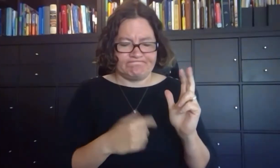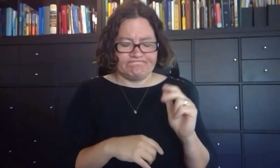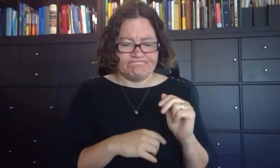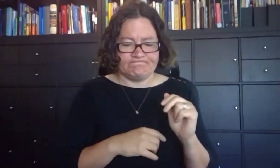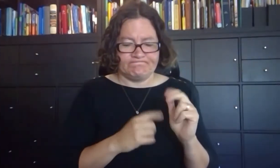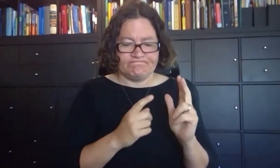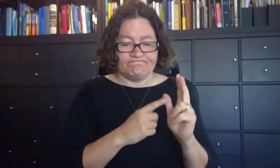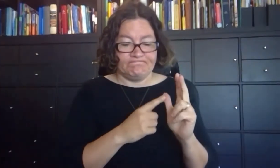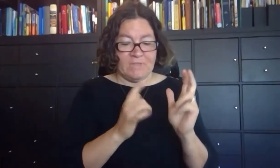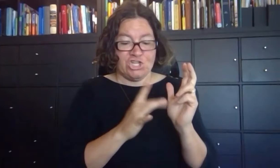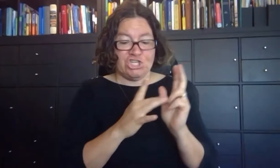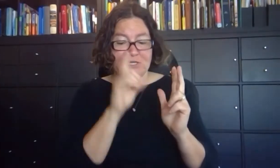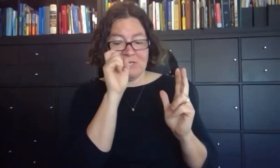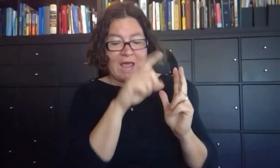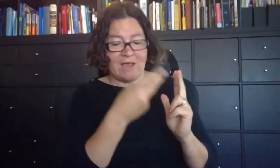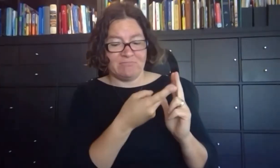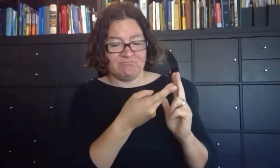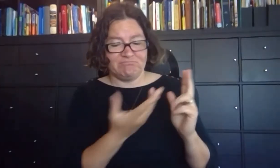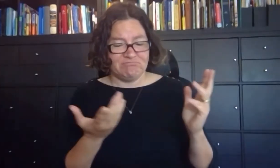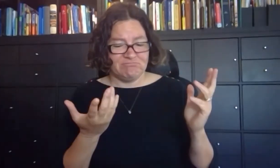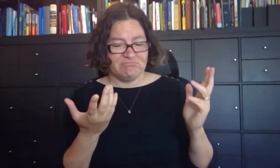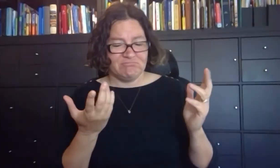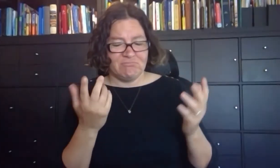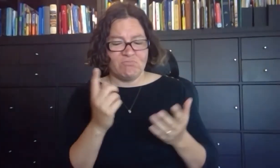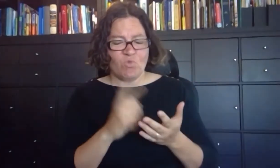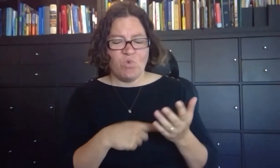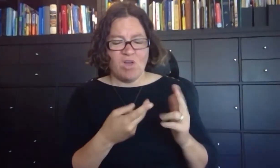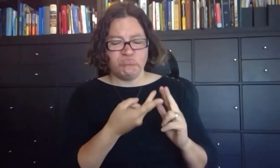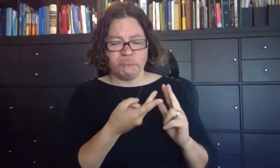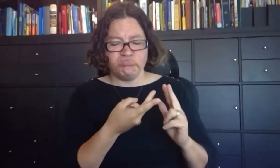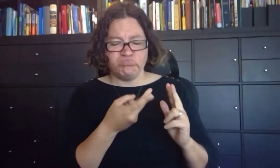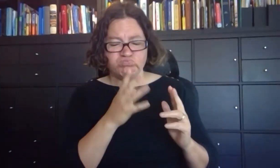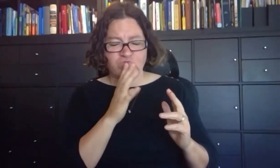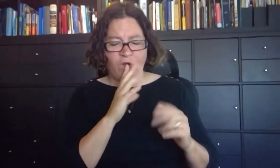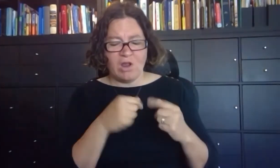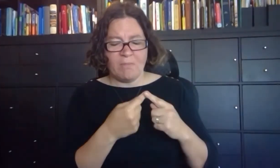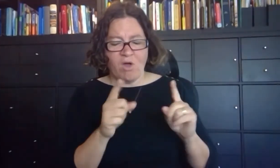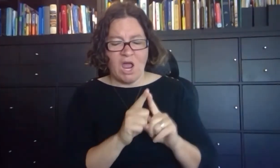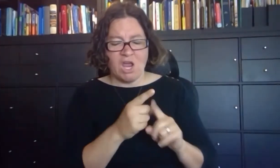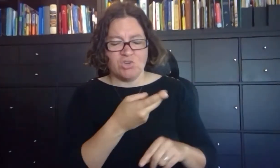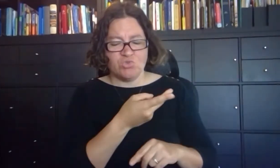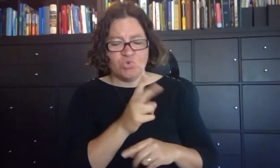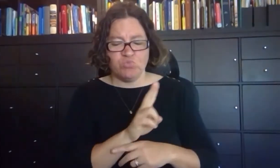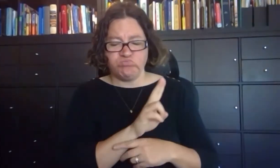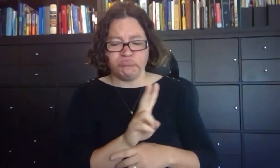They were prevented from recognizing Jesus. Jesus said to them, "What are you talking about as you walk